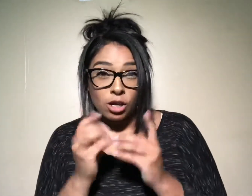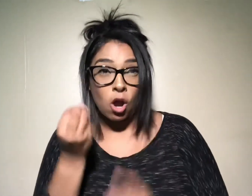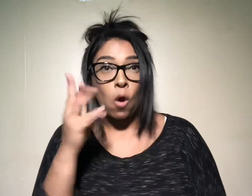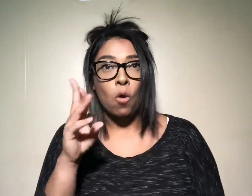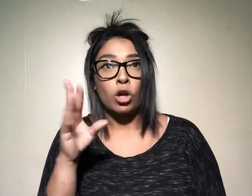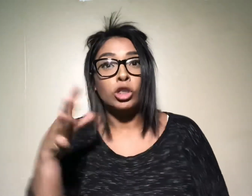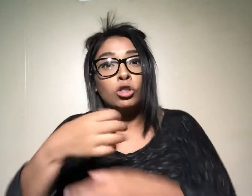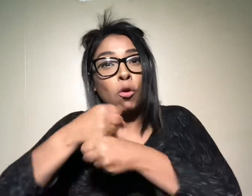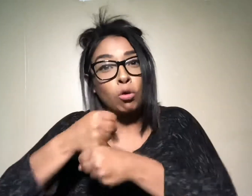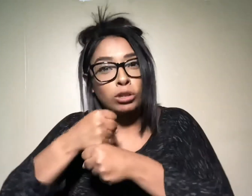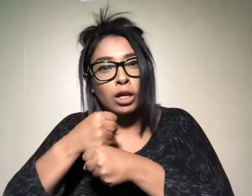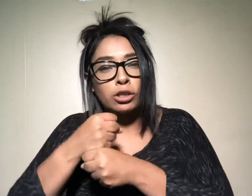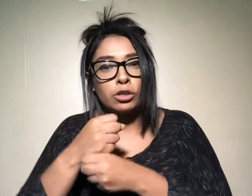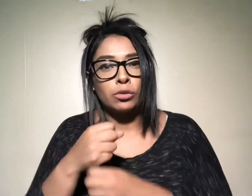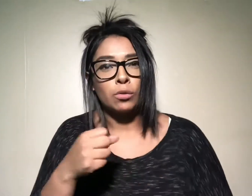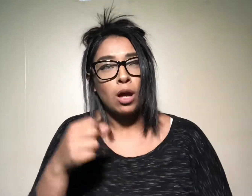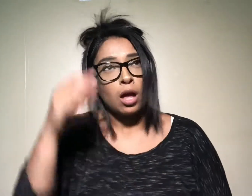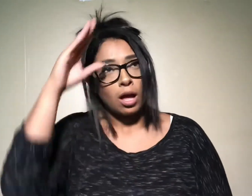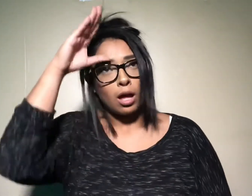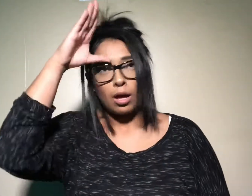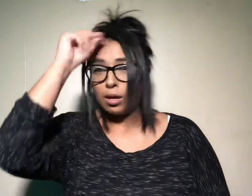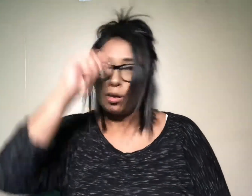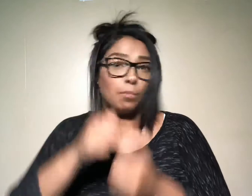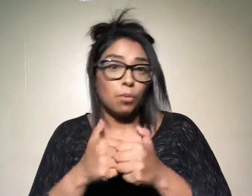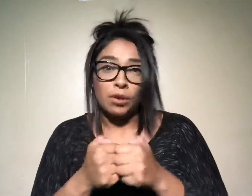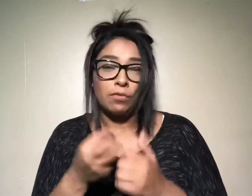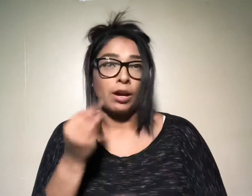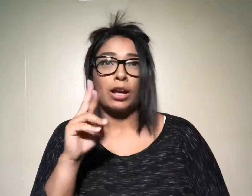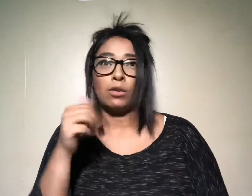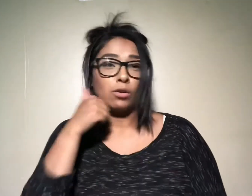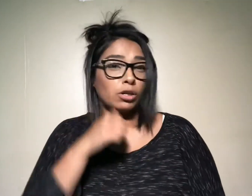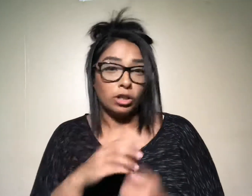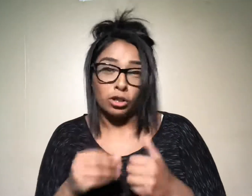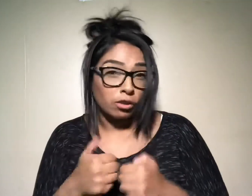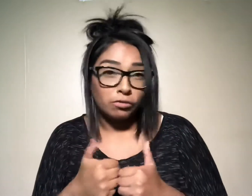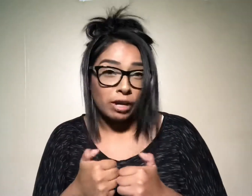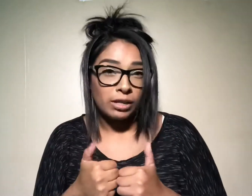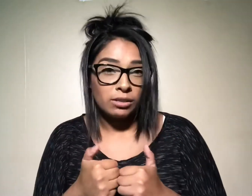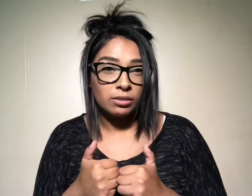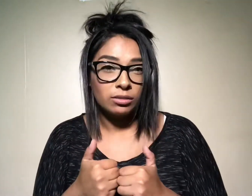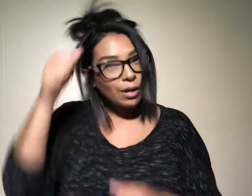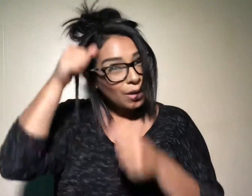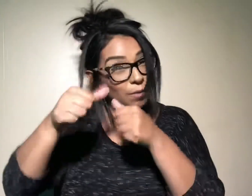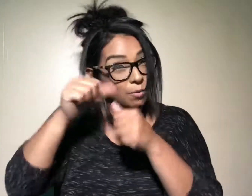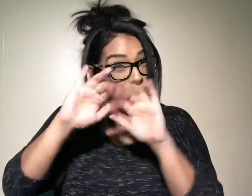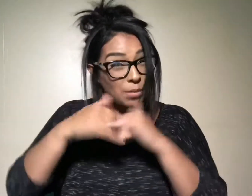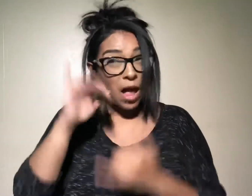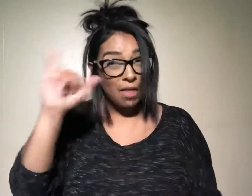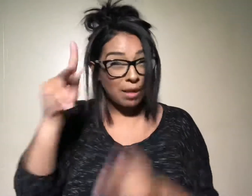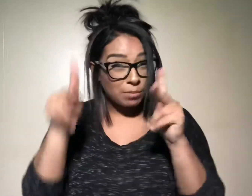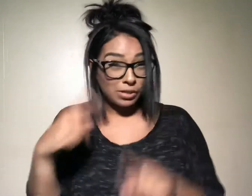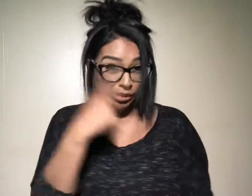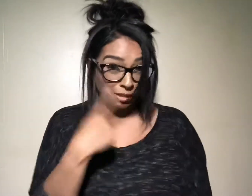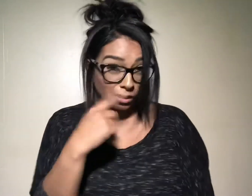date or to hold on to a boyfriend or girlfriend. Remember how that person looked